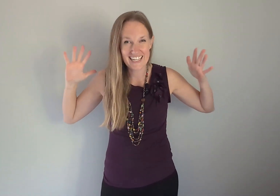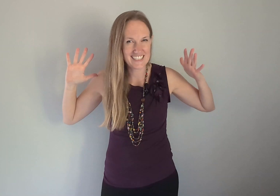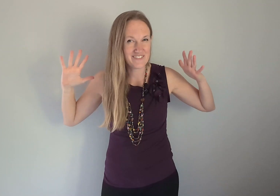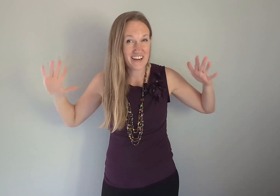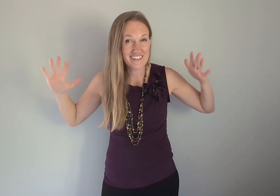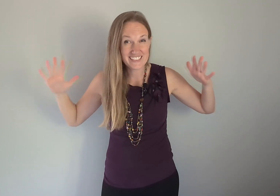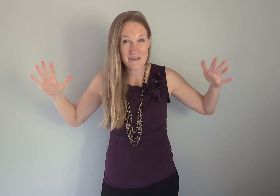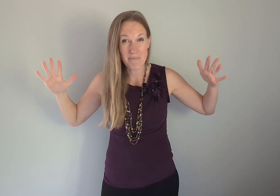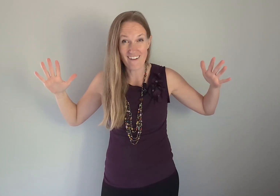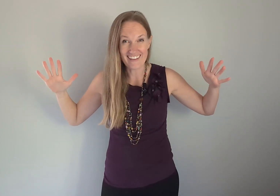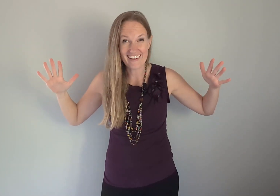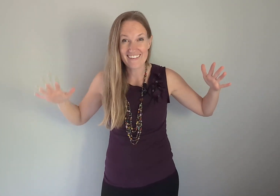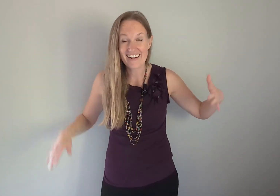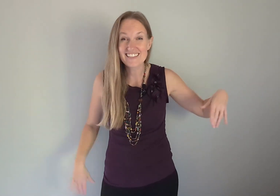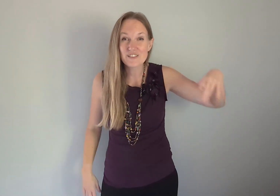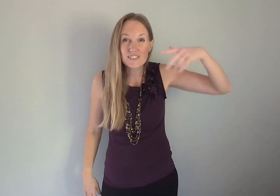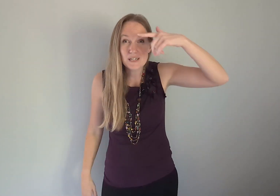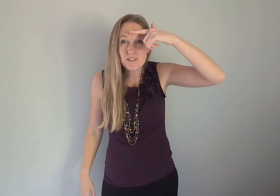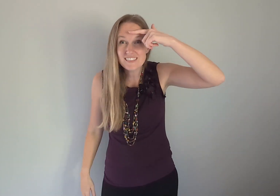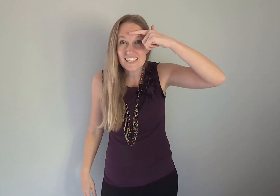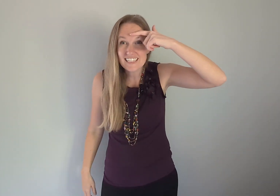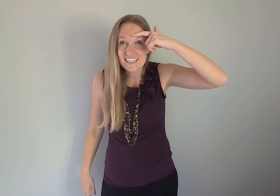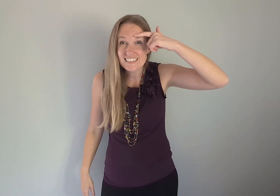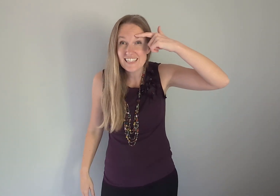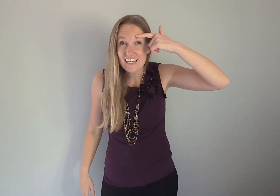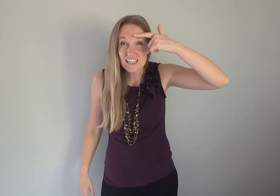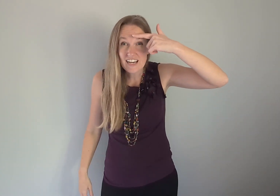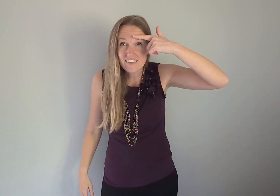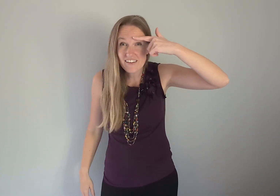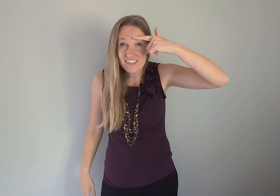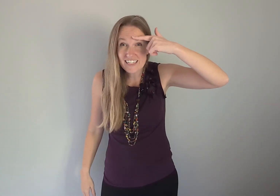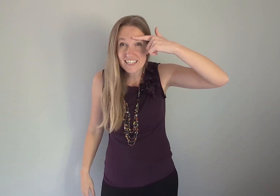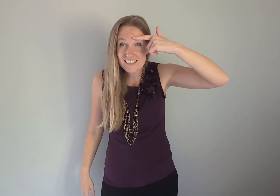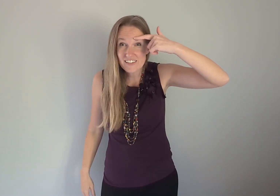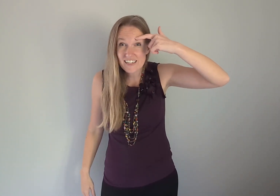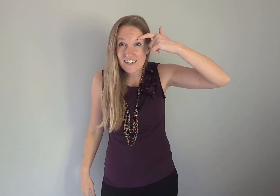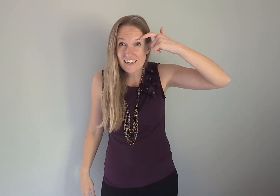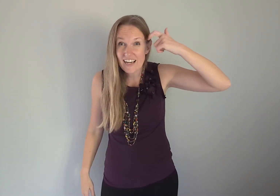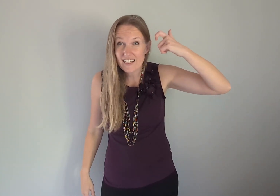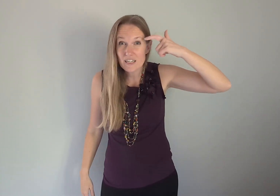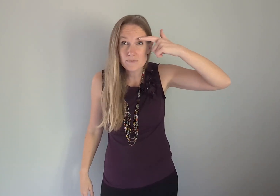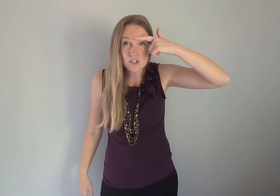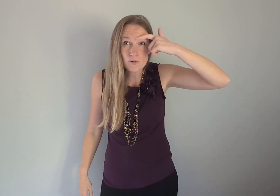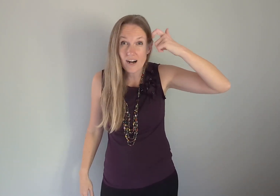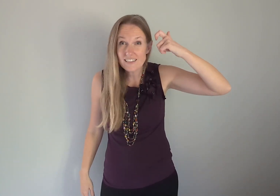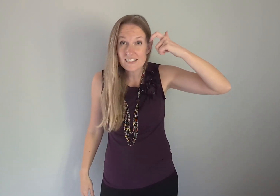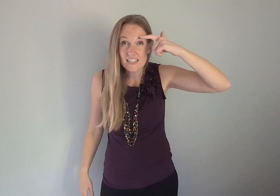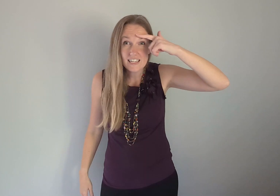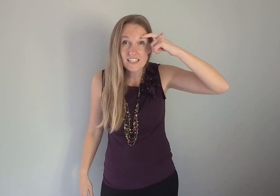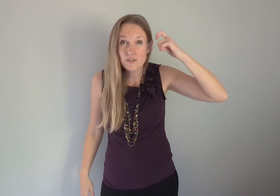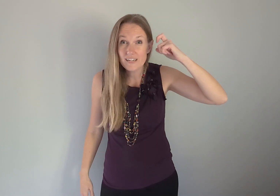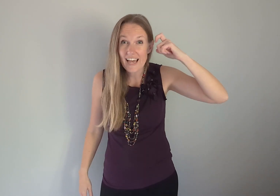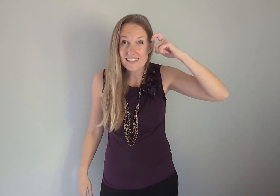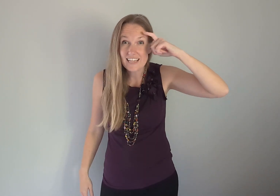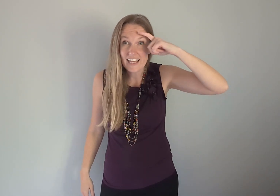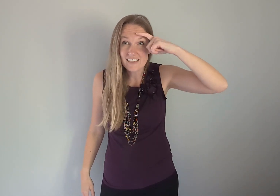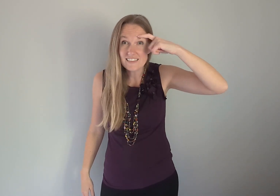that it's very symbolic, right? So summer is like this. Kind of have your index finger and it kind of comes across into an X hand,